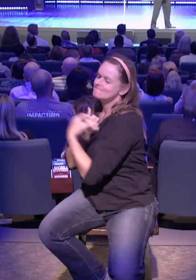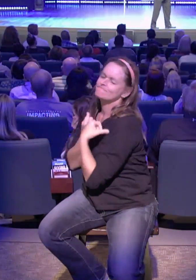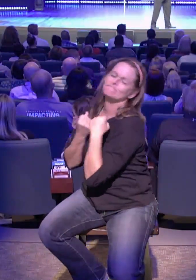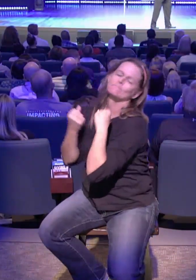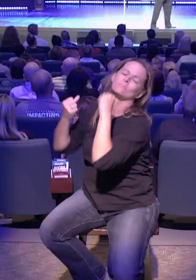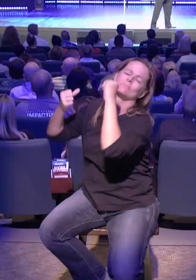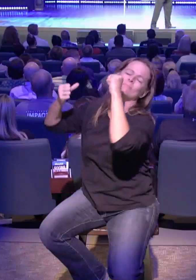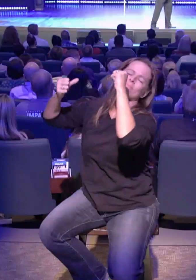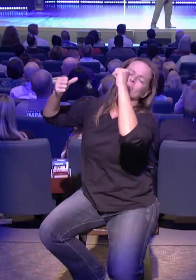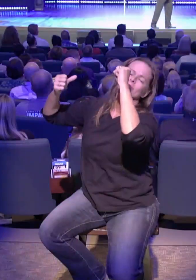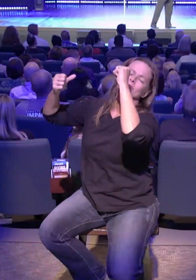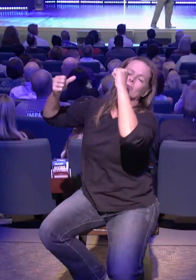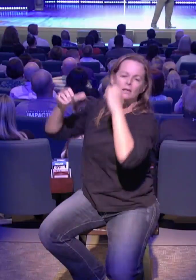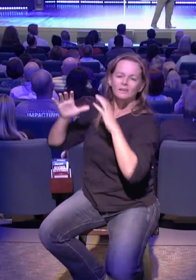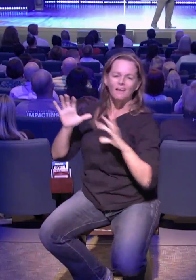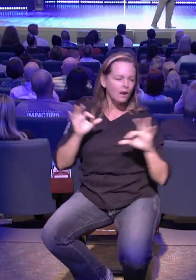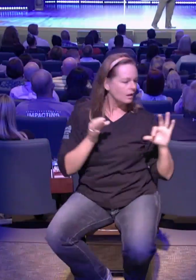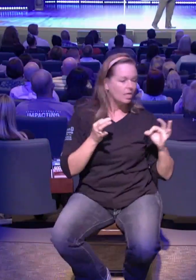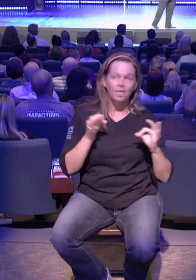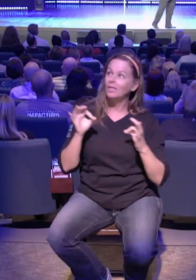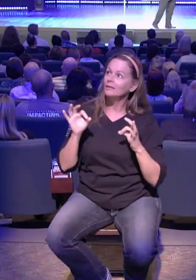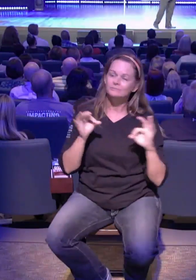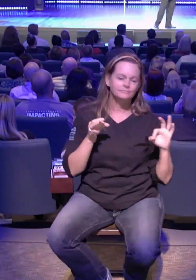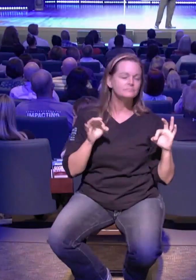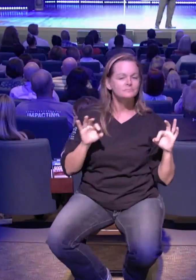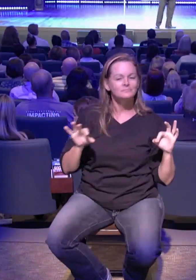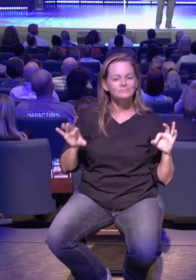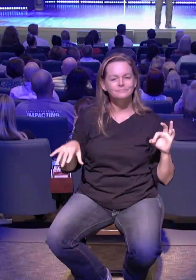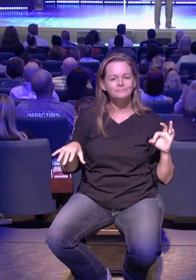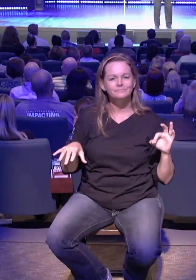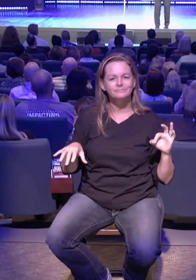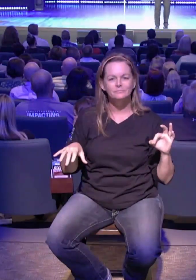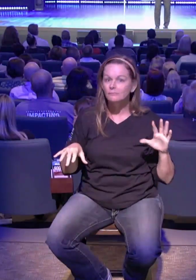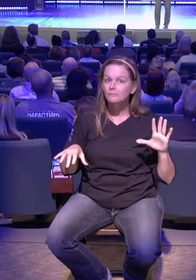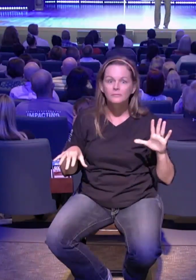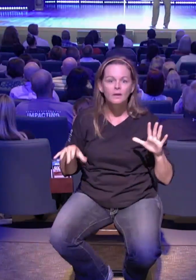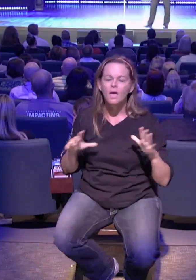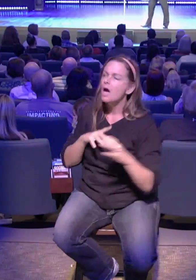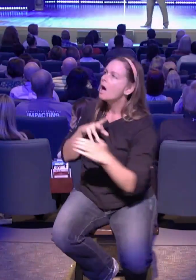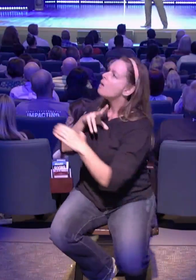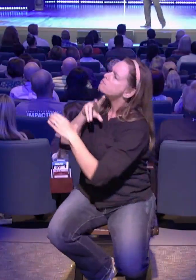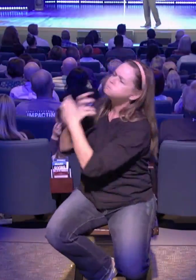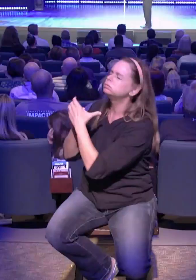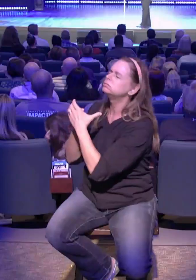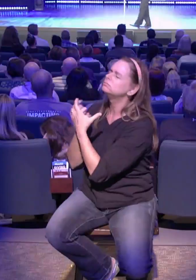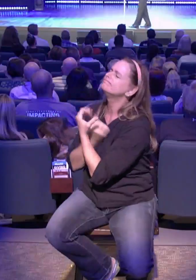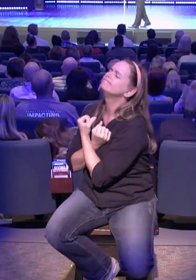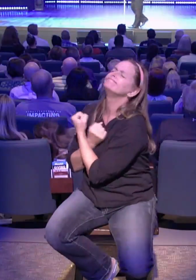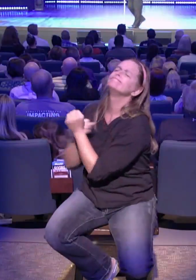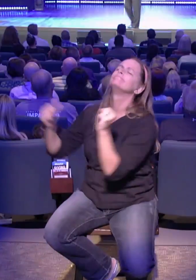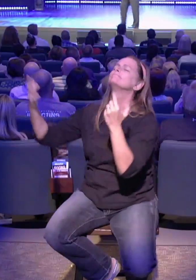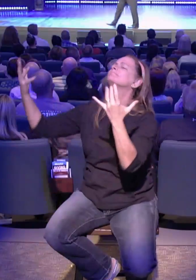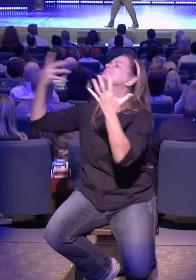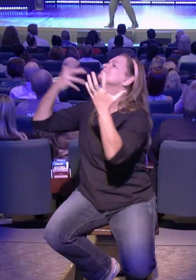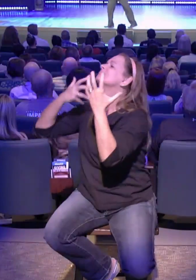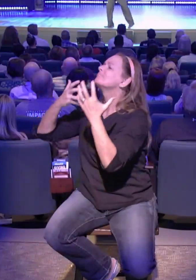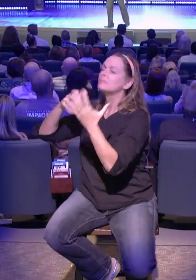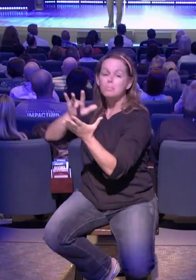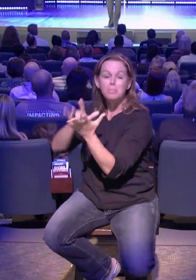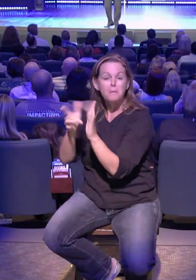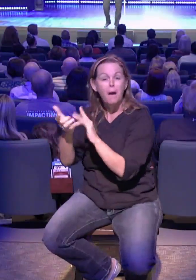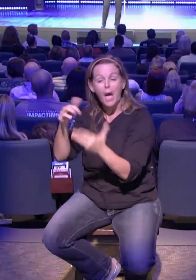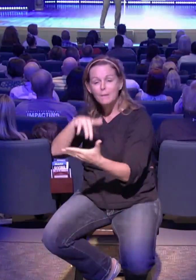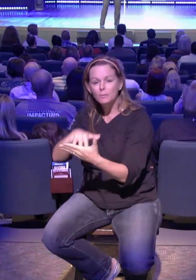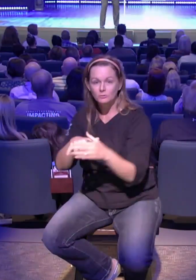you every step of your life. Spend more time with Jesus every day in the Word, and the wisdom